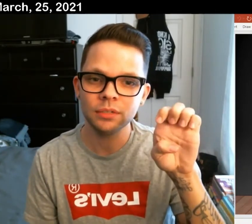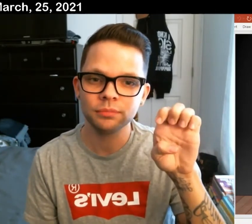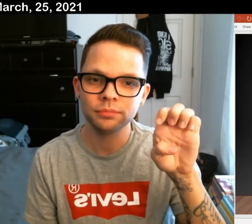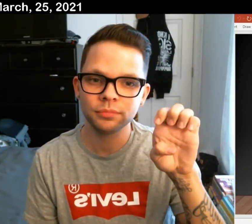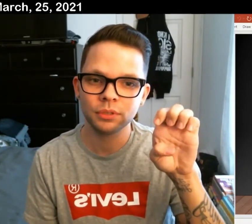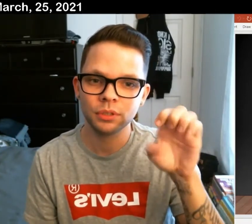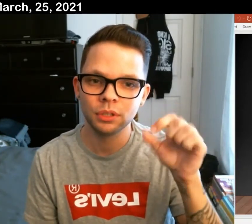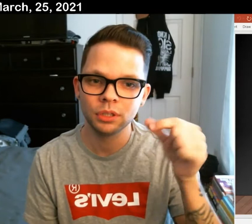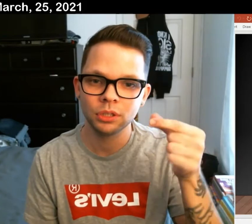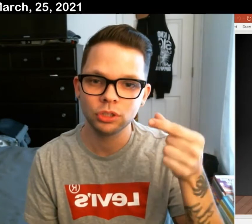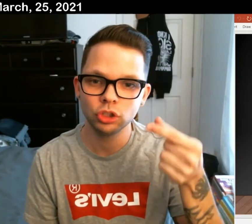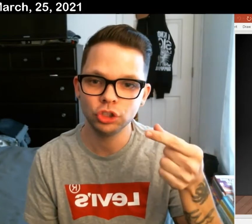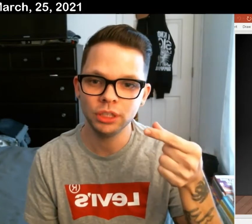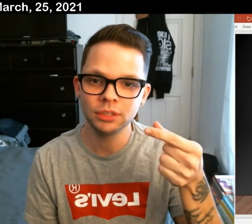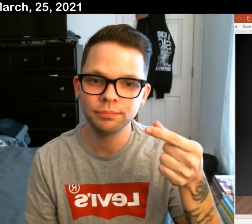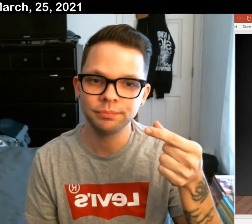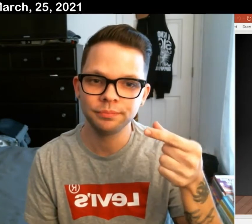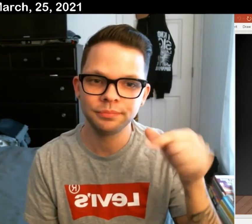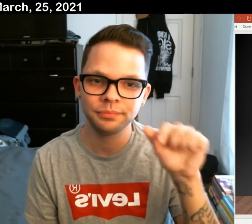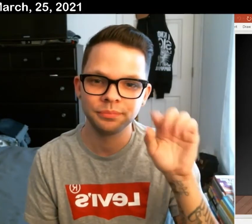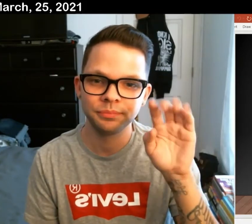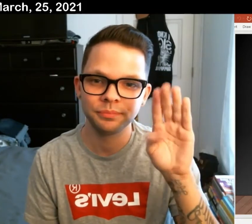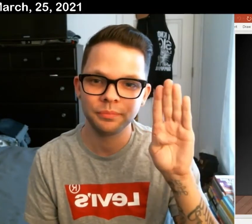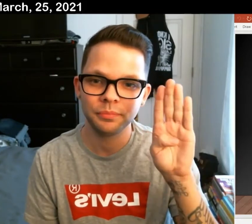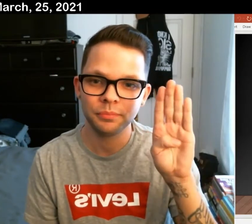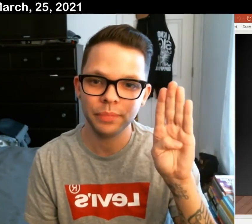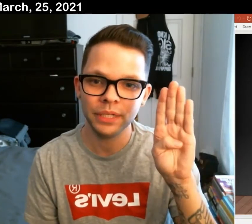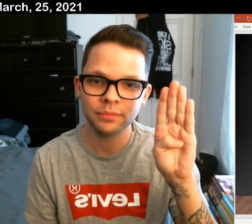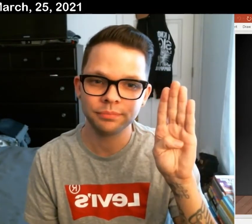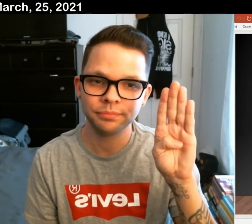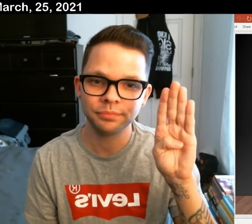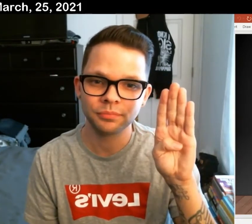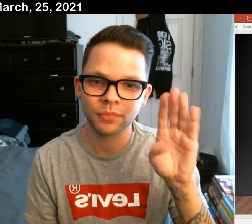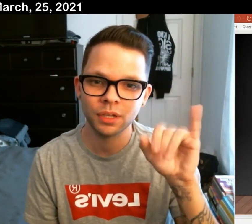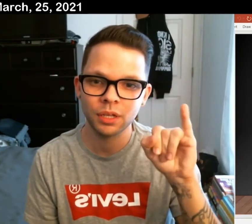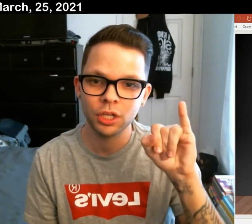E, G, B,